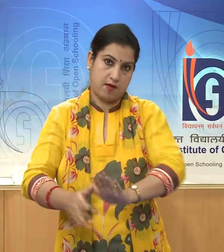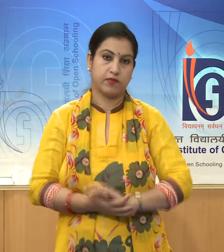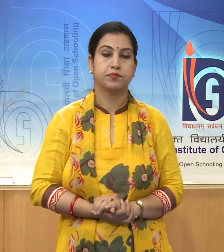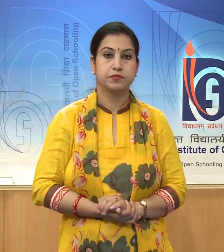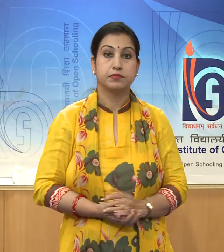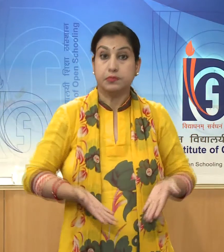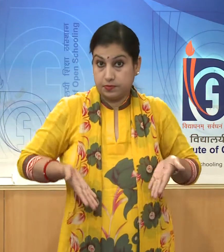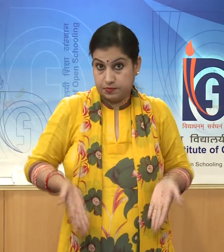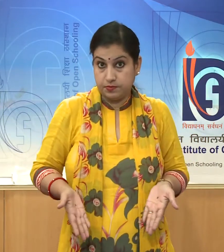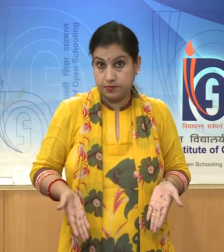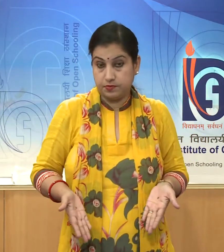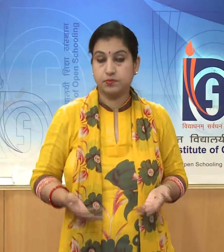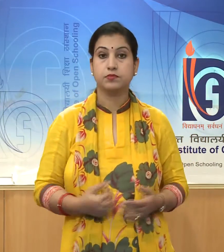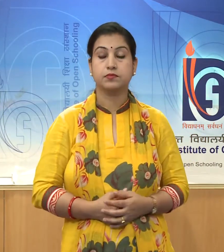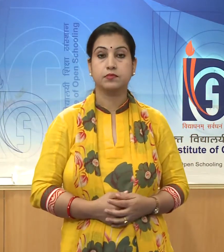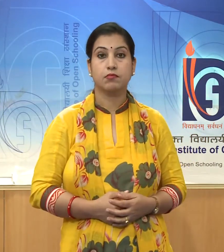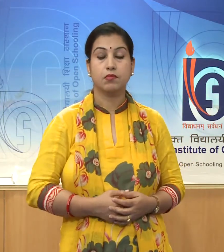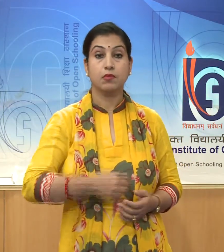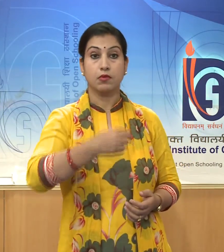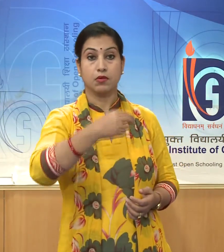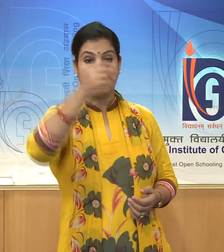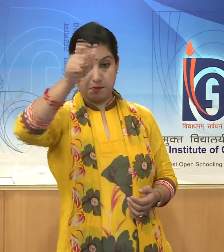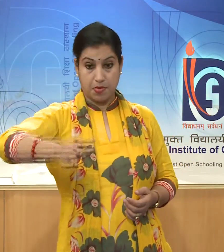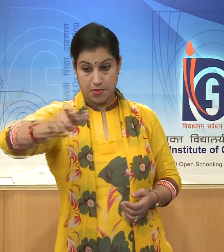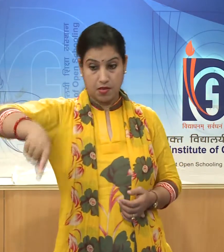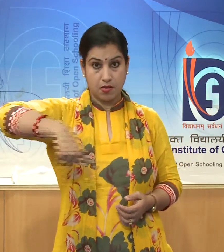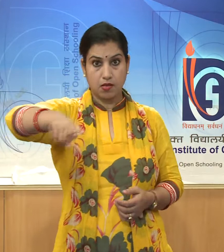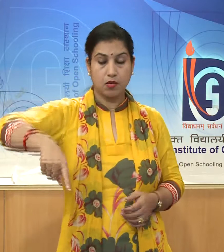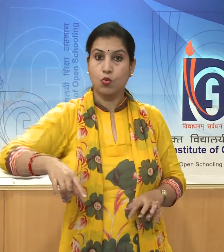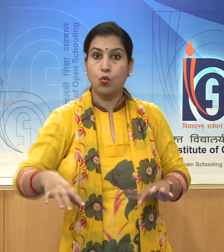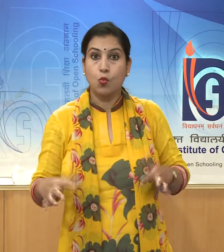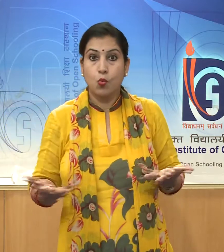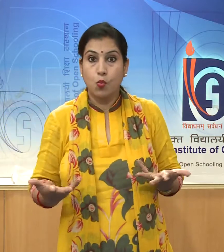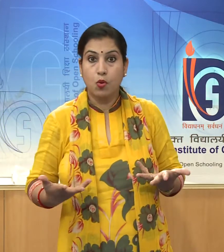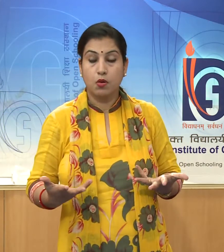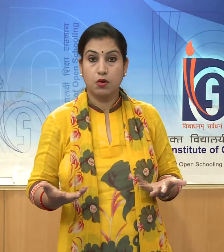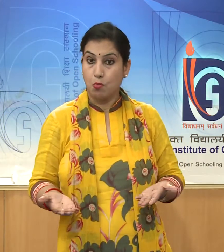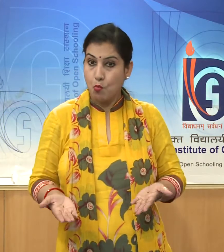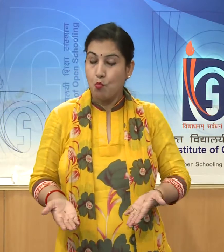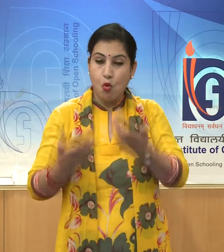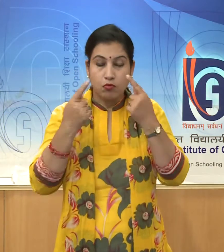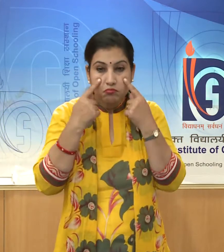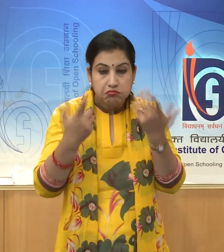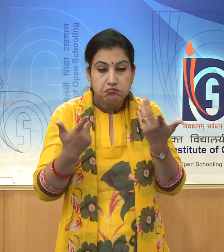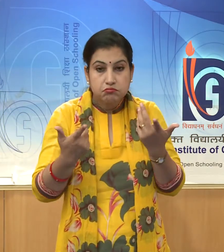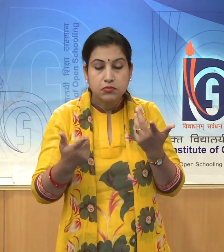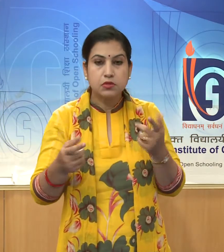Here, the artists are more attracted to